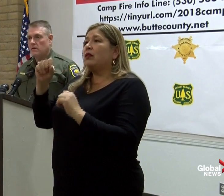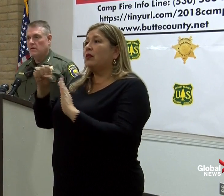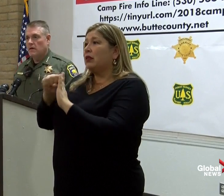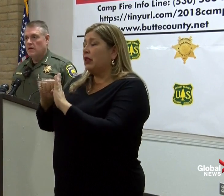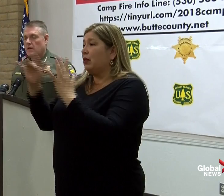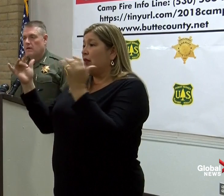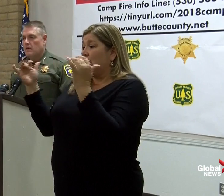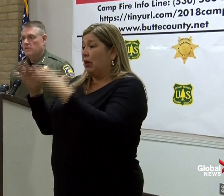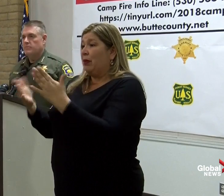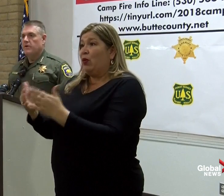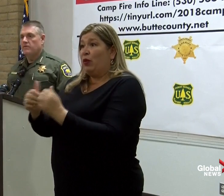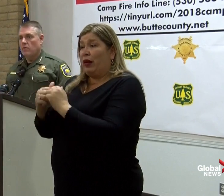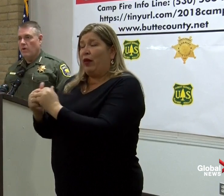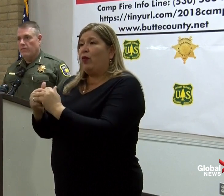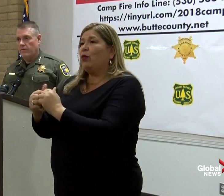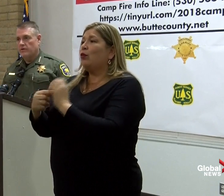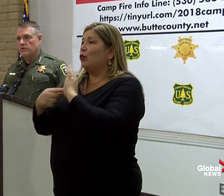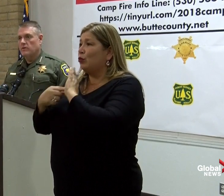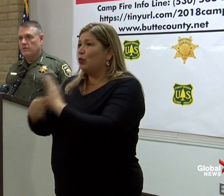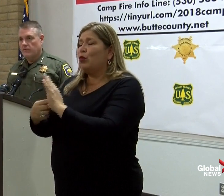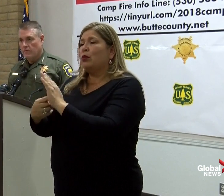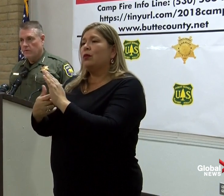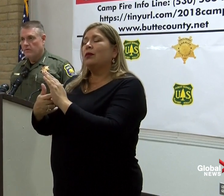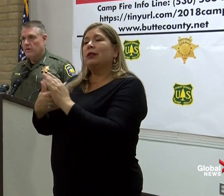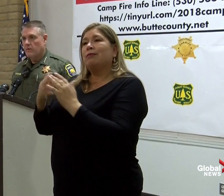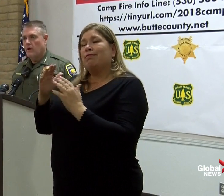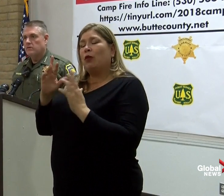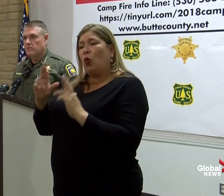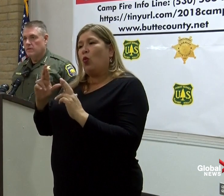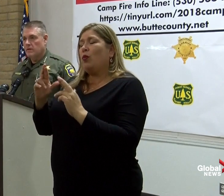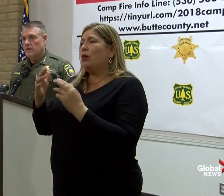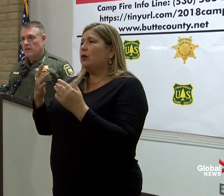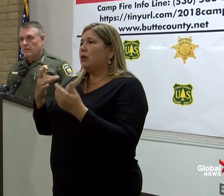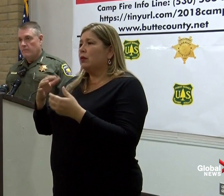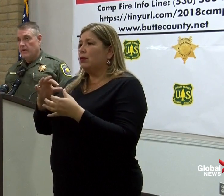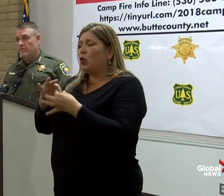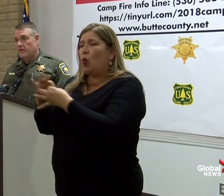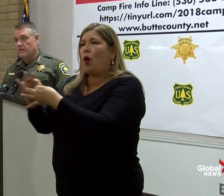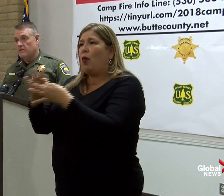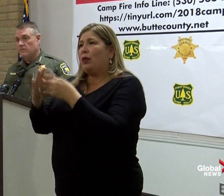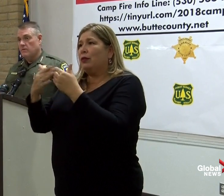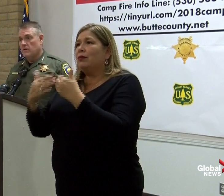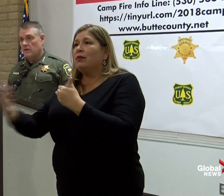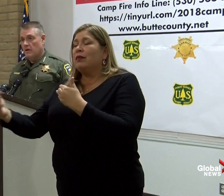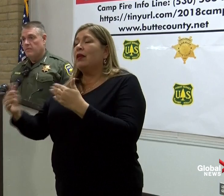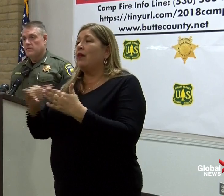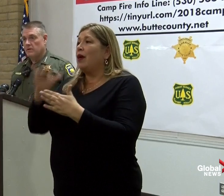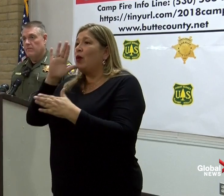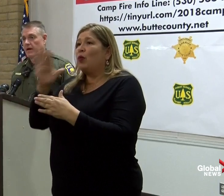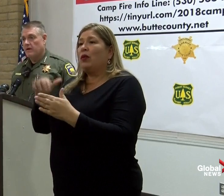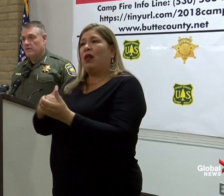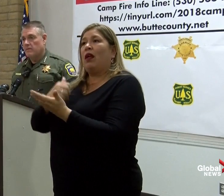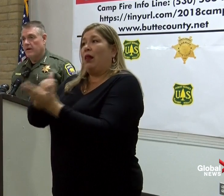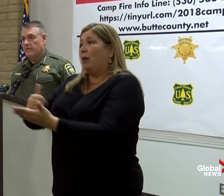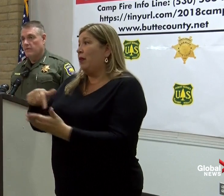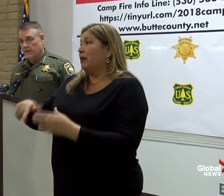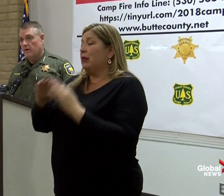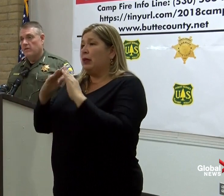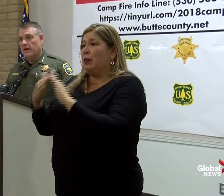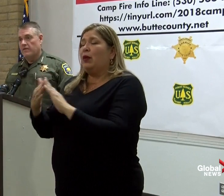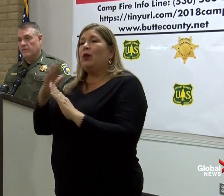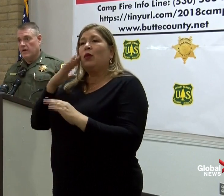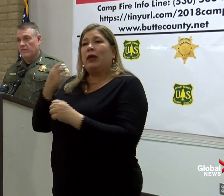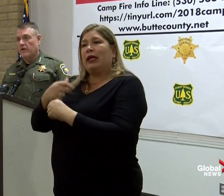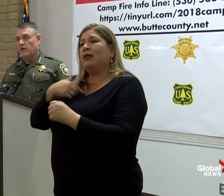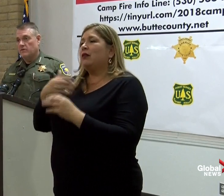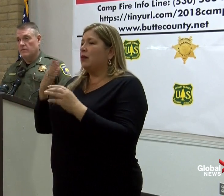signals a spirit of cooperation going forward that will ultimately benefit this community and help us get back onto the path, or get